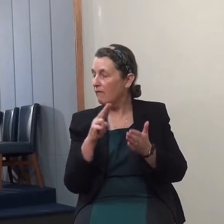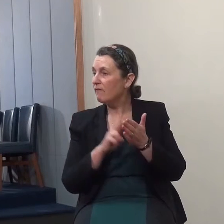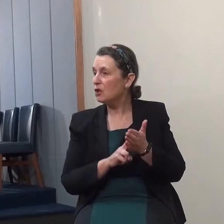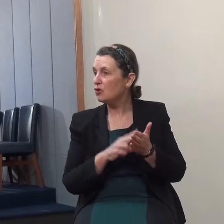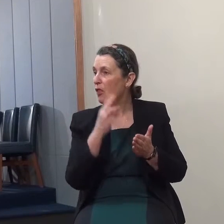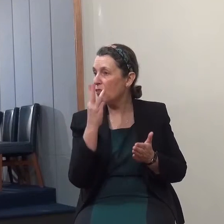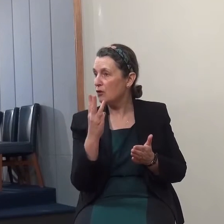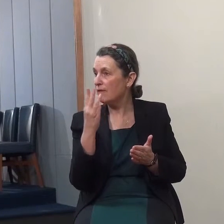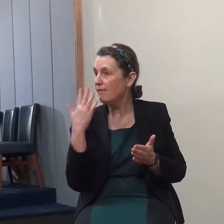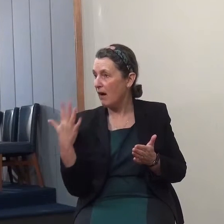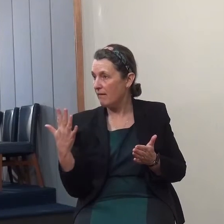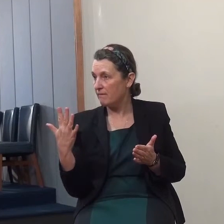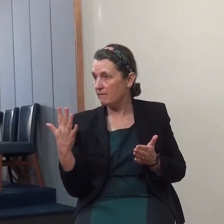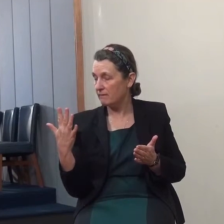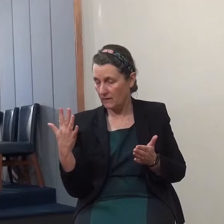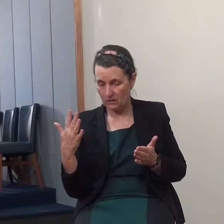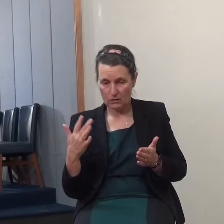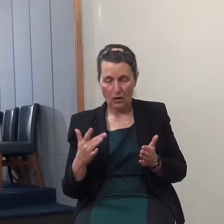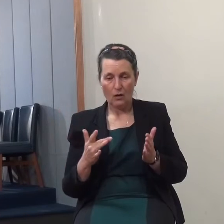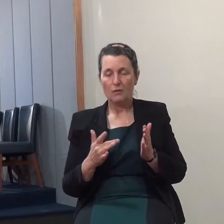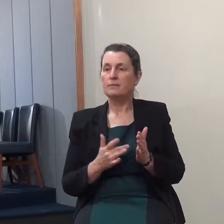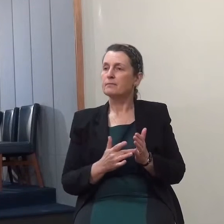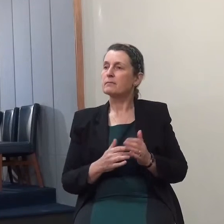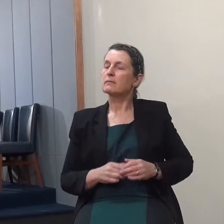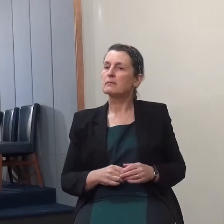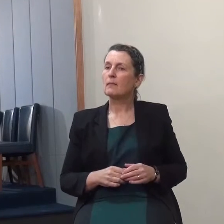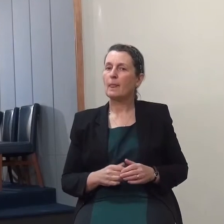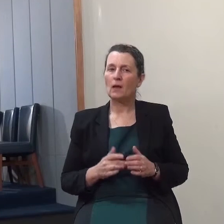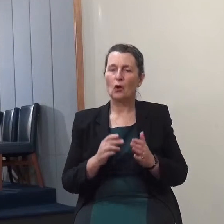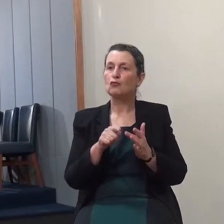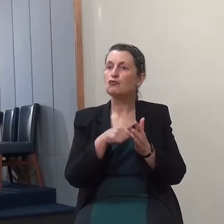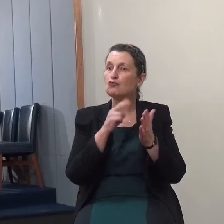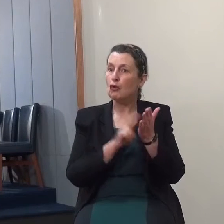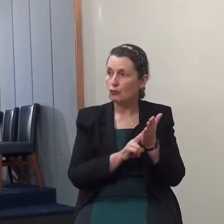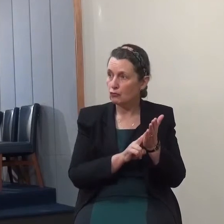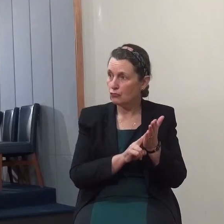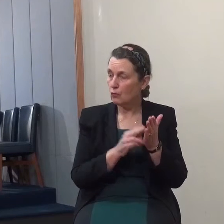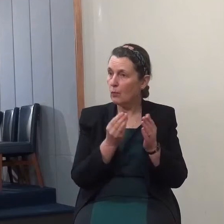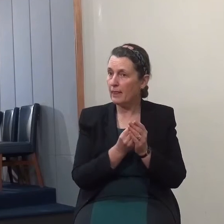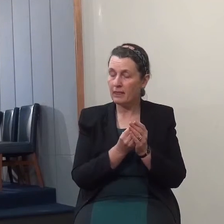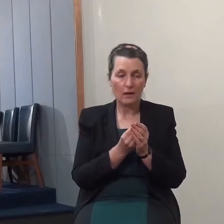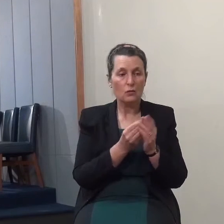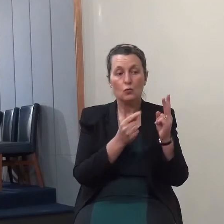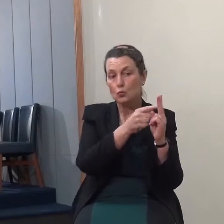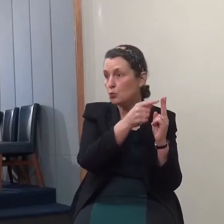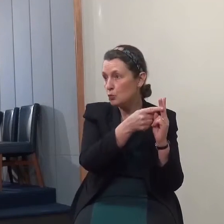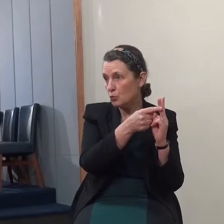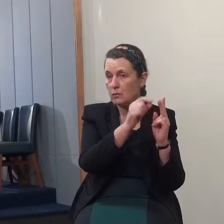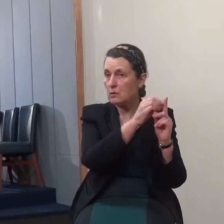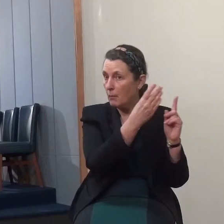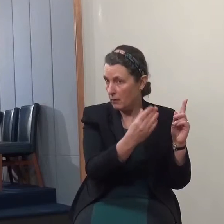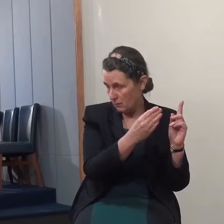again, the next day after John stood and two of his disciples, and looking upon Jesus as